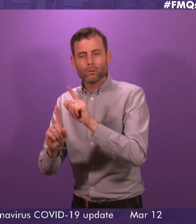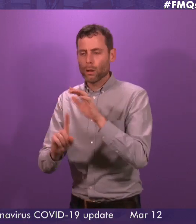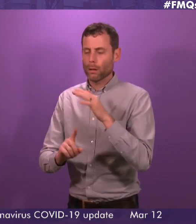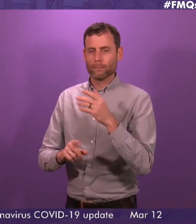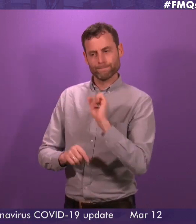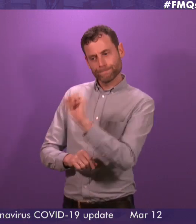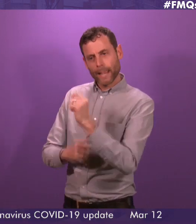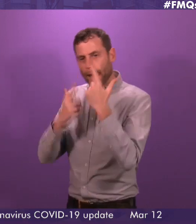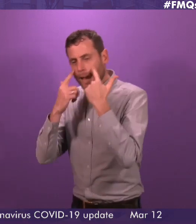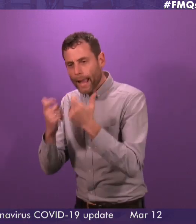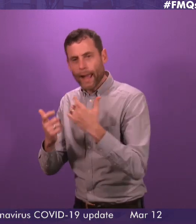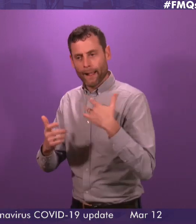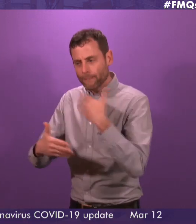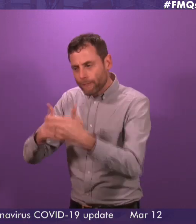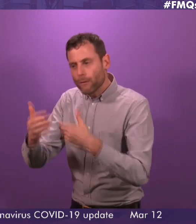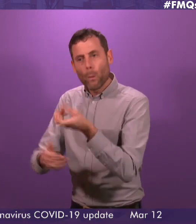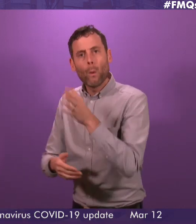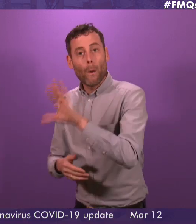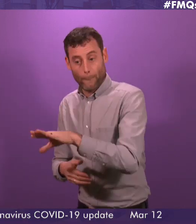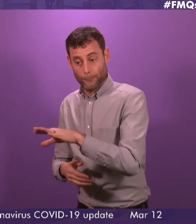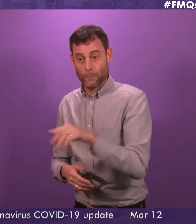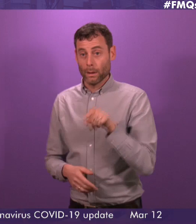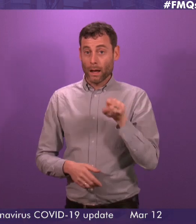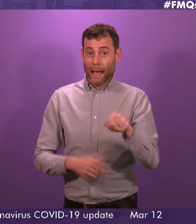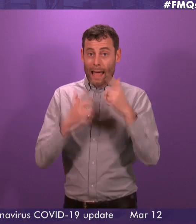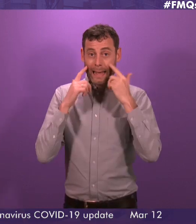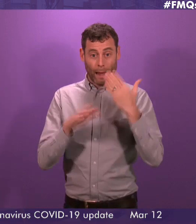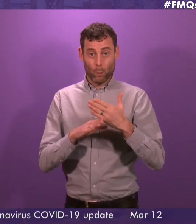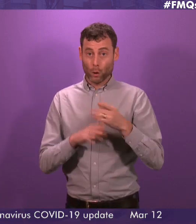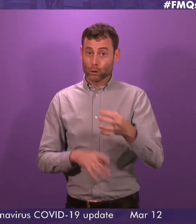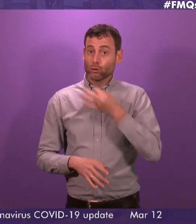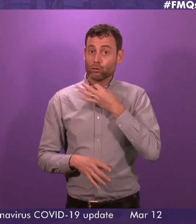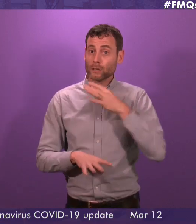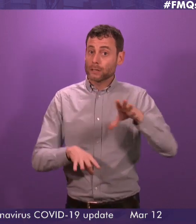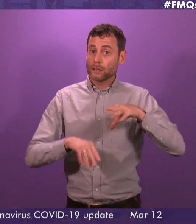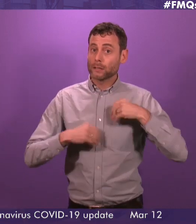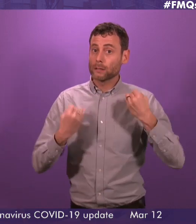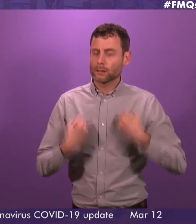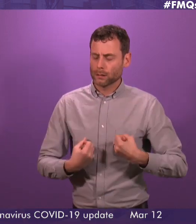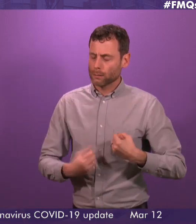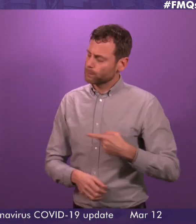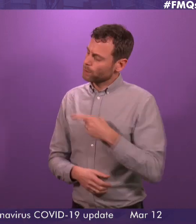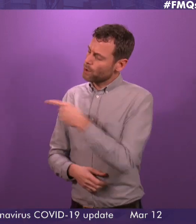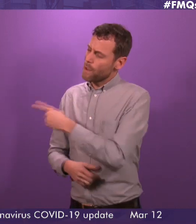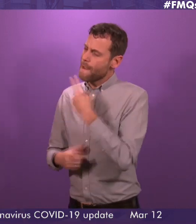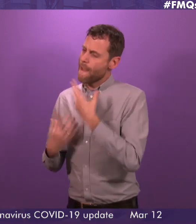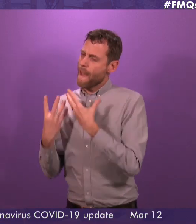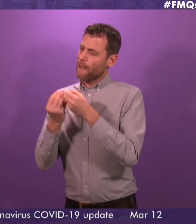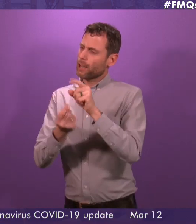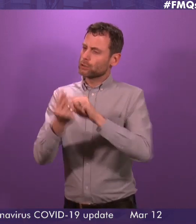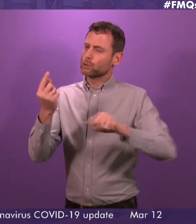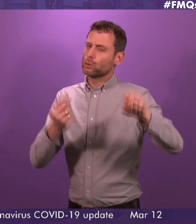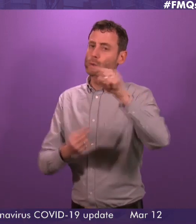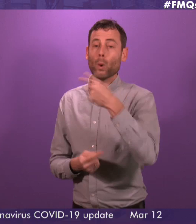will be severely at risk from this emerging threat. Can the Cabinet Secretary tell the Chamber what advice is being given to social